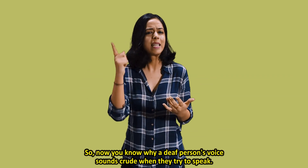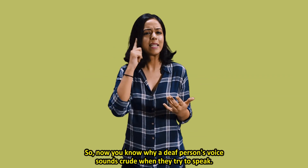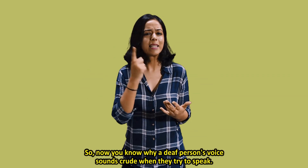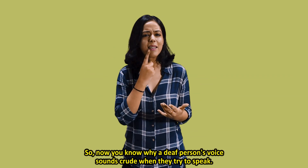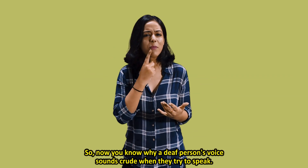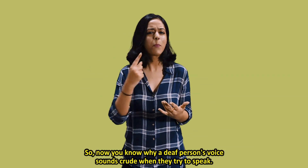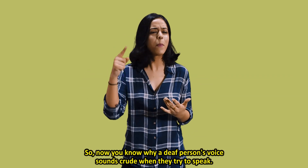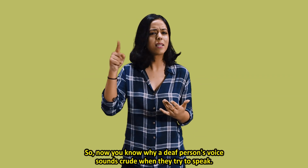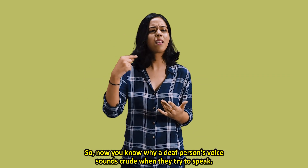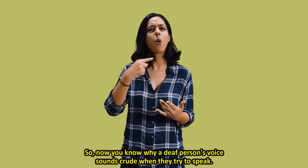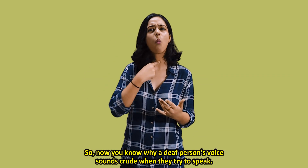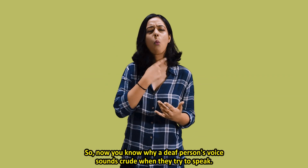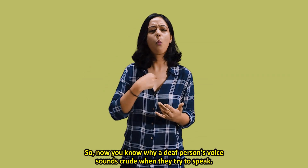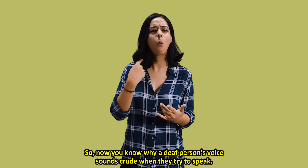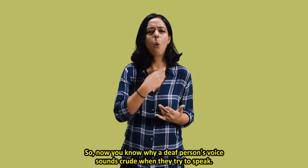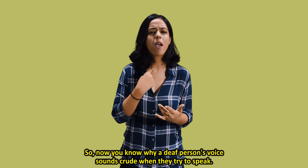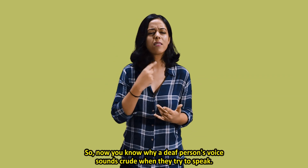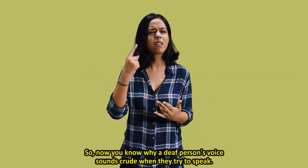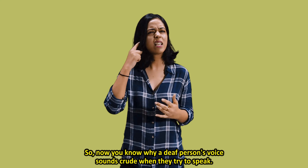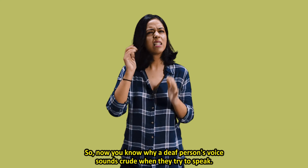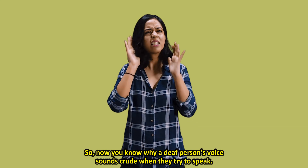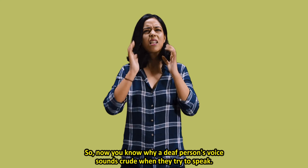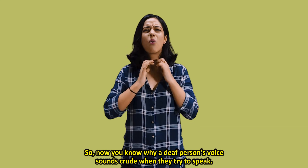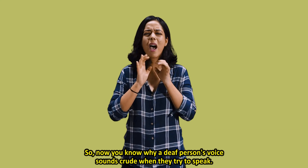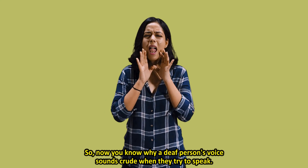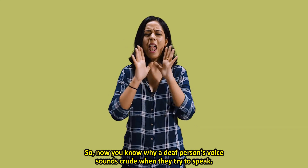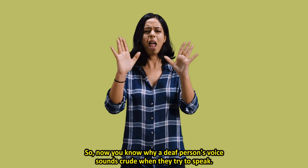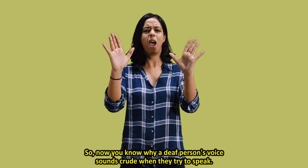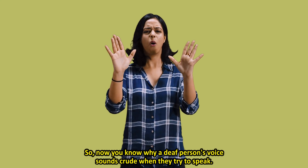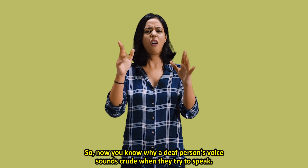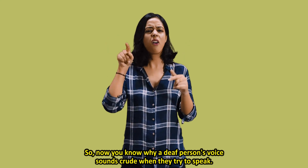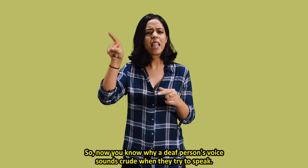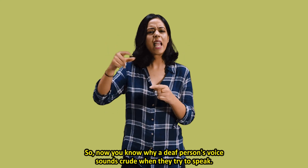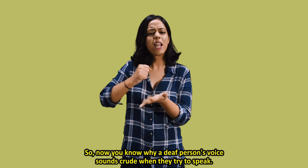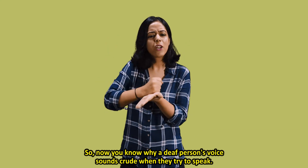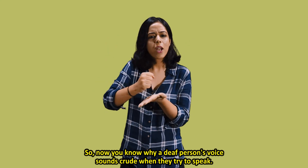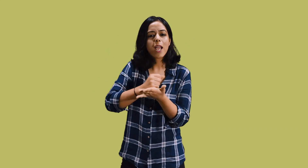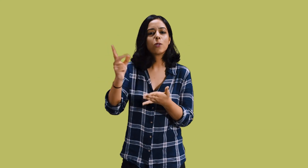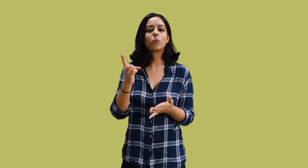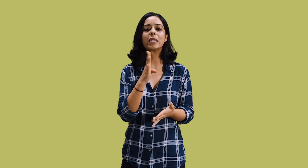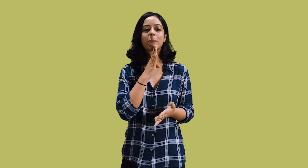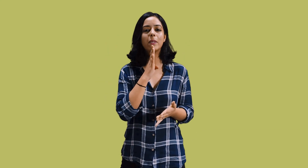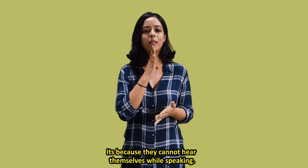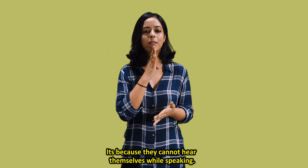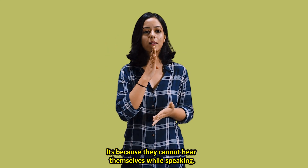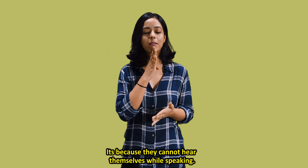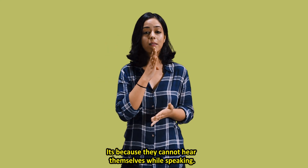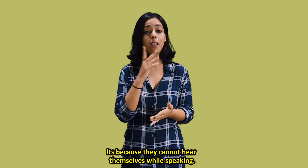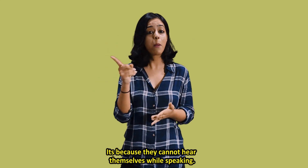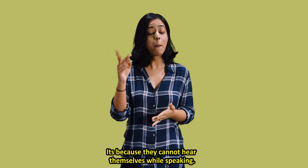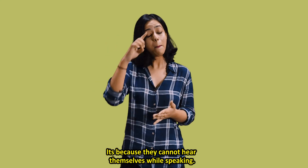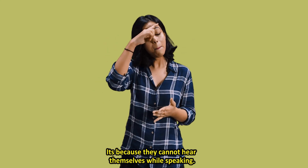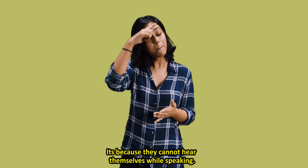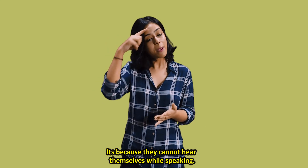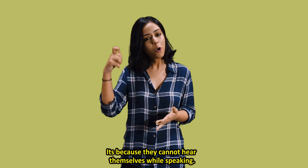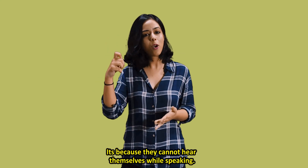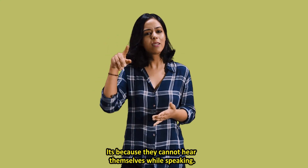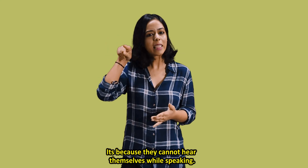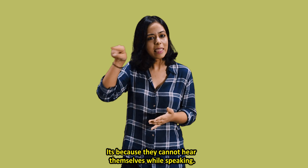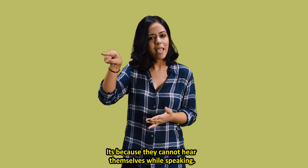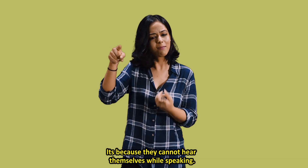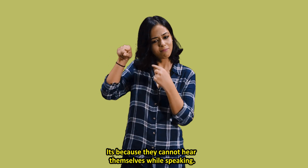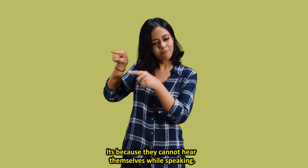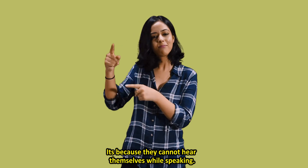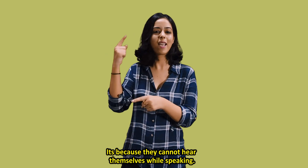now you know why a deaf person's voice sounds crude when they try to speak it's because they cannot